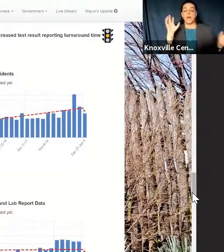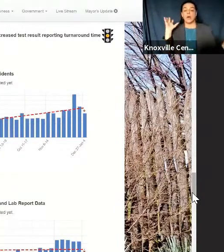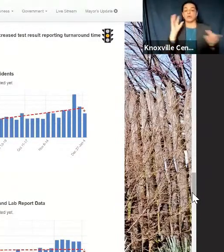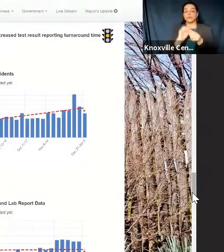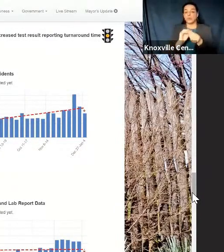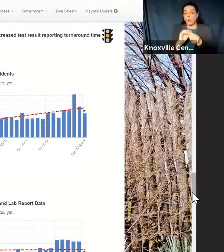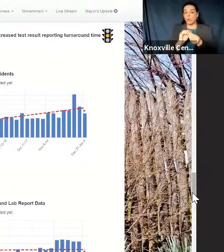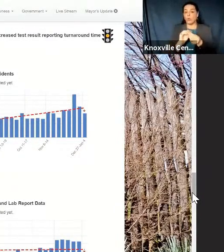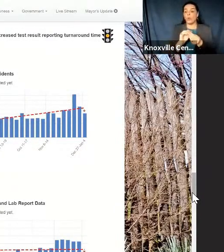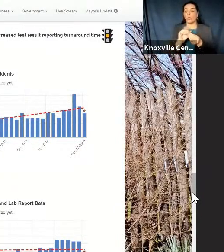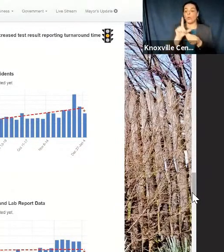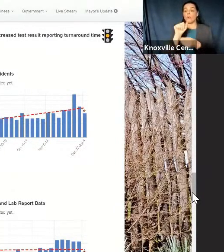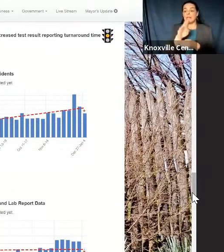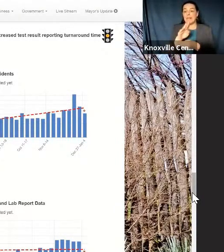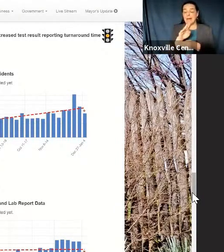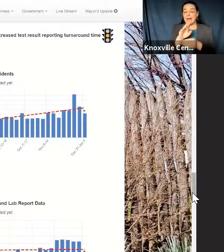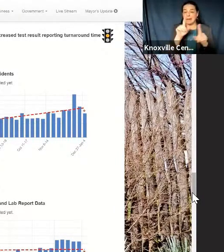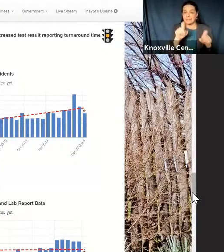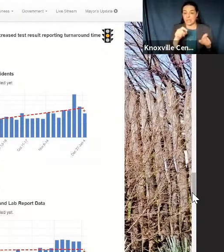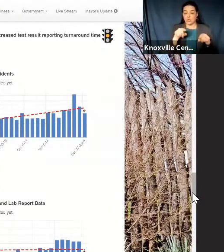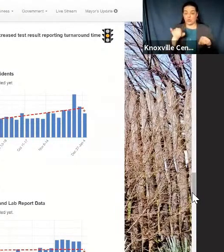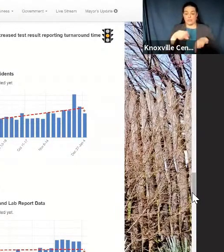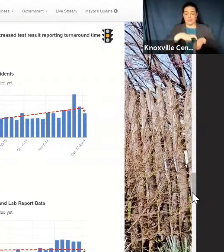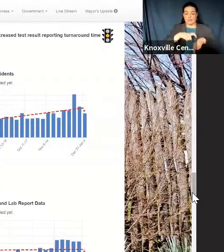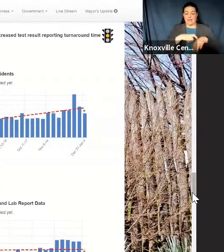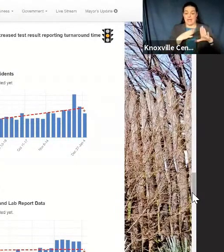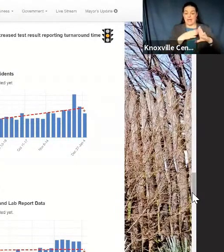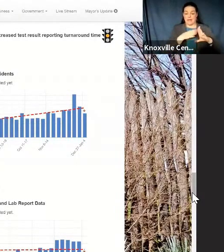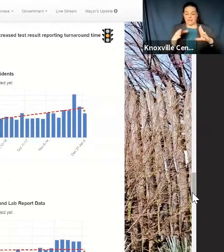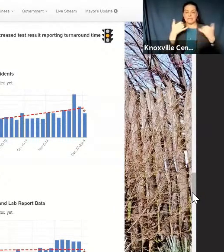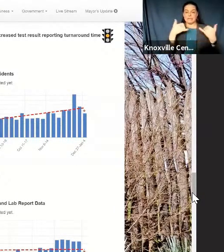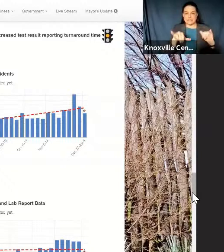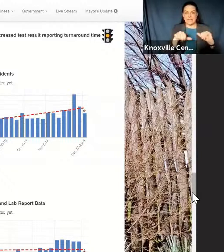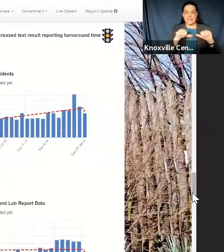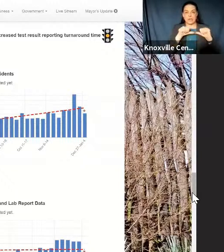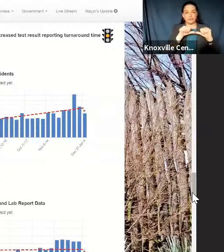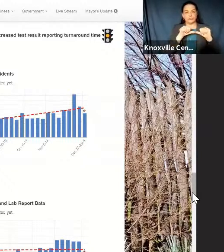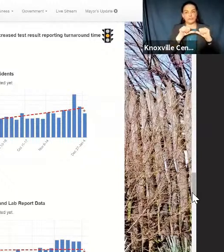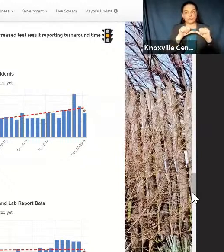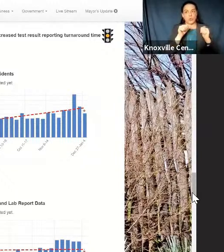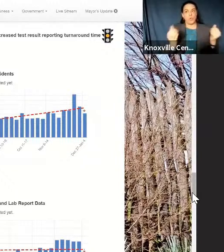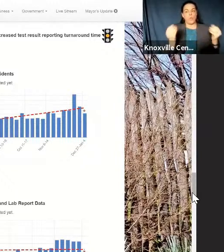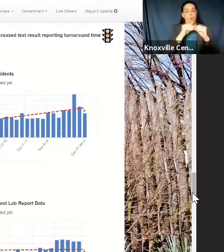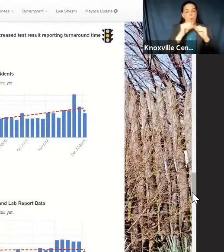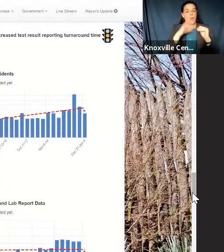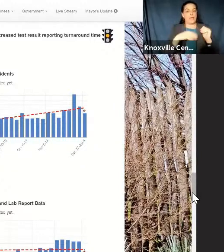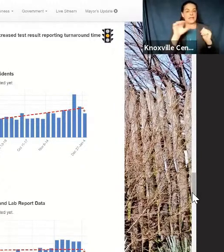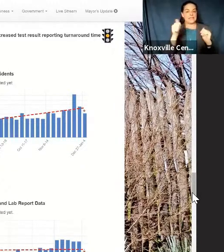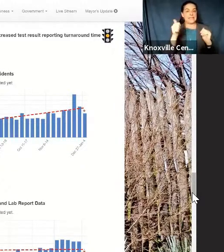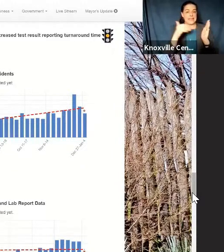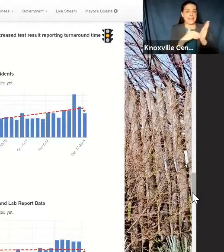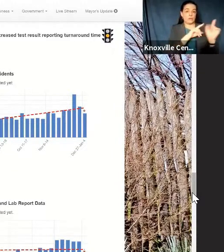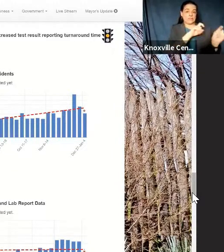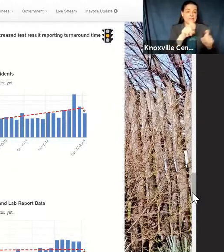number of lab tests conducted for this time period still remains consistent with over 10,000 tests being